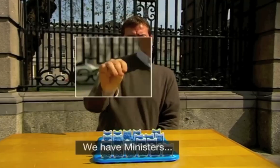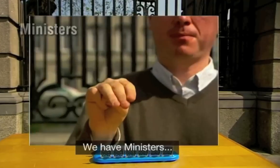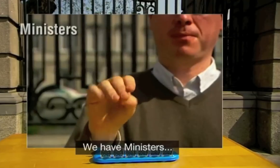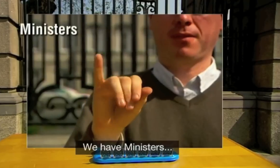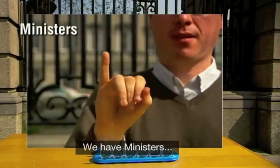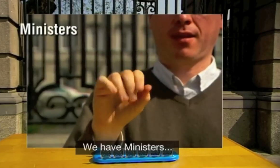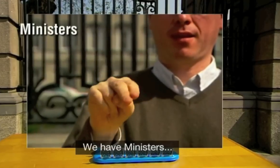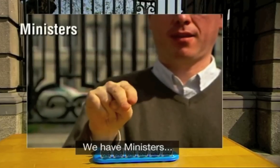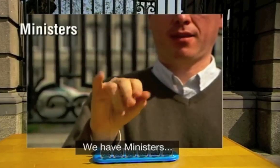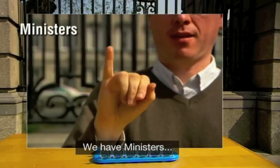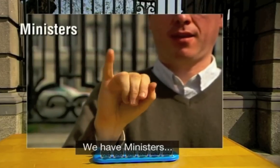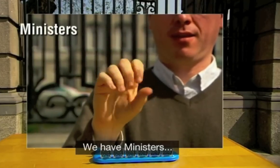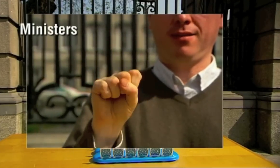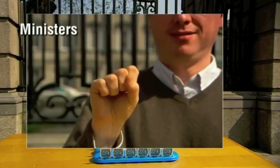We have ministers,